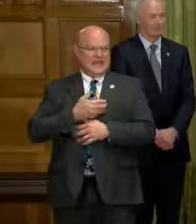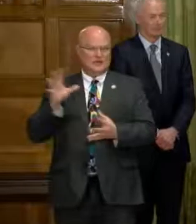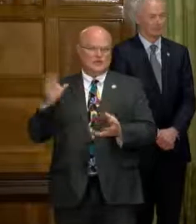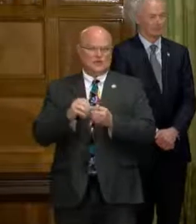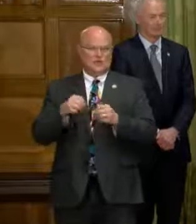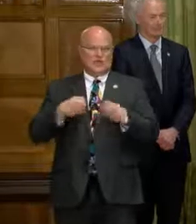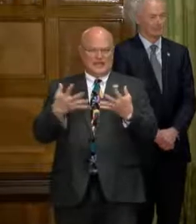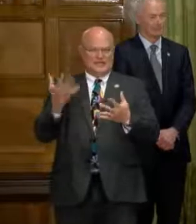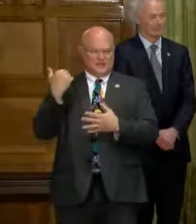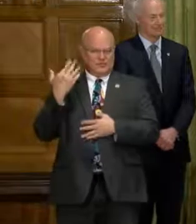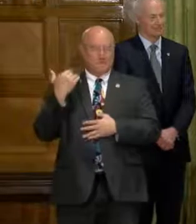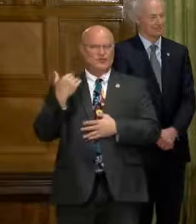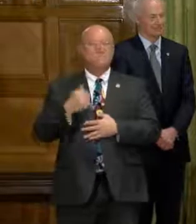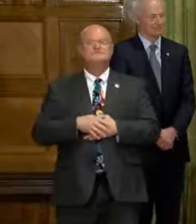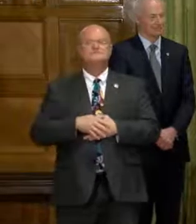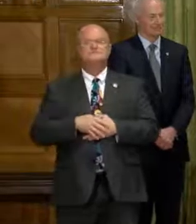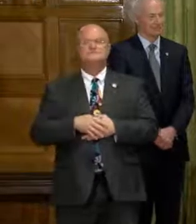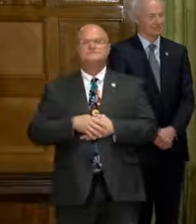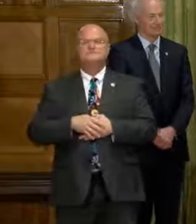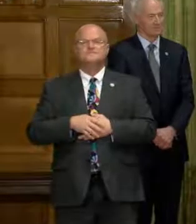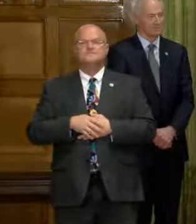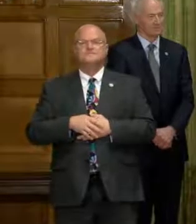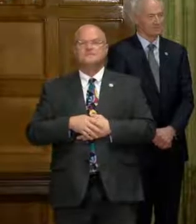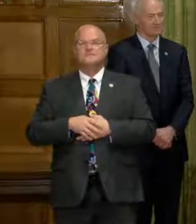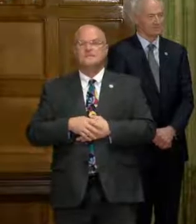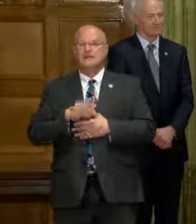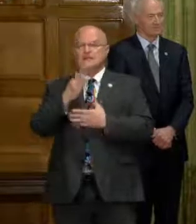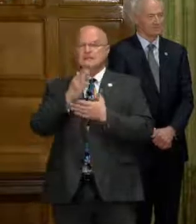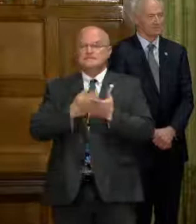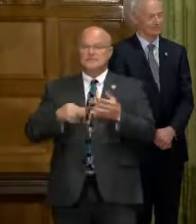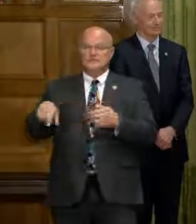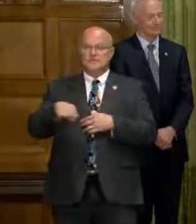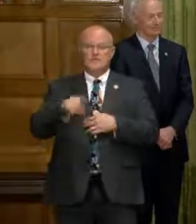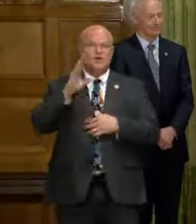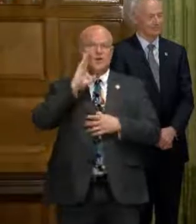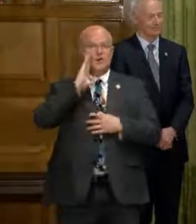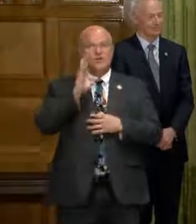the totals I gave you before. Some of those